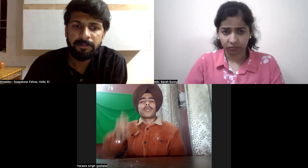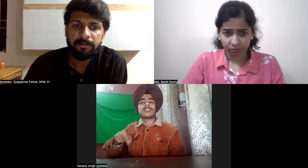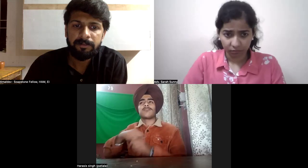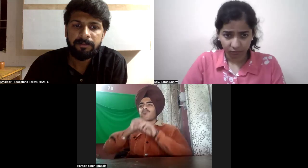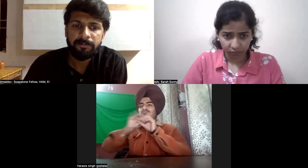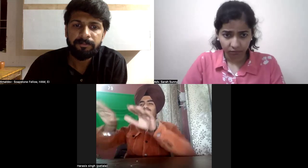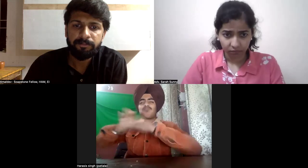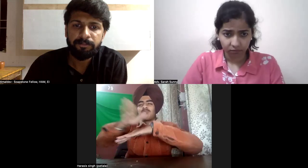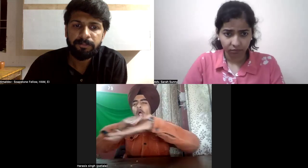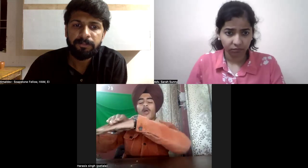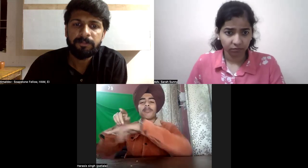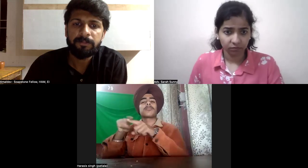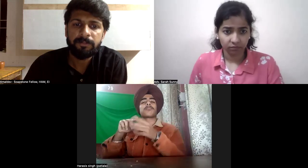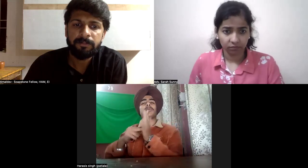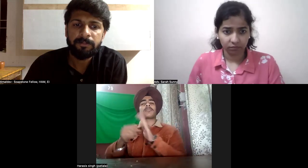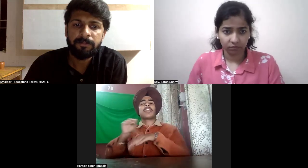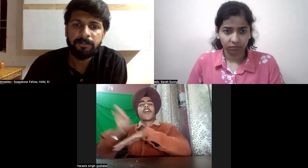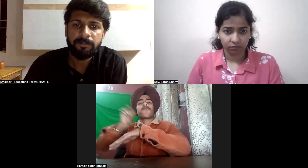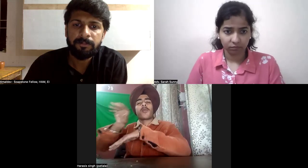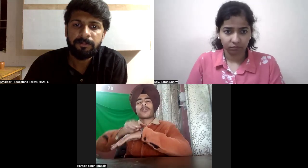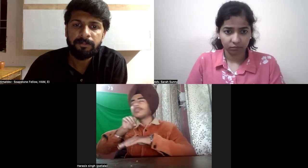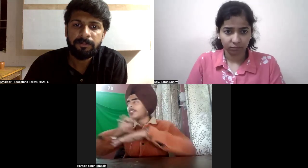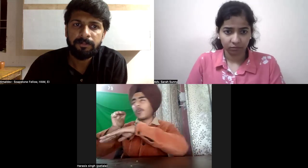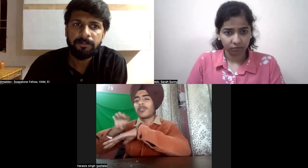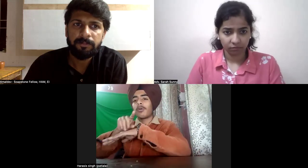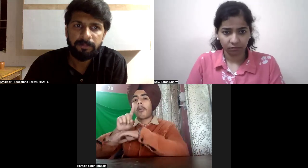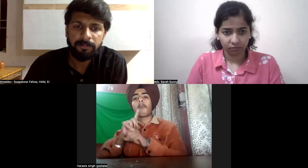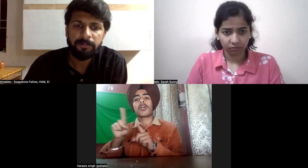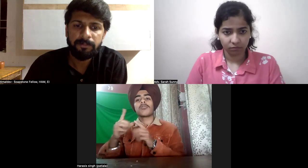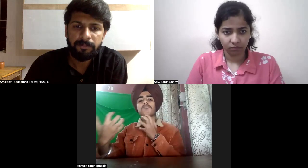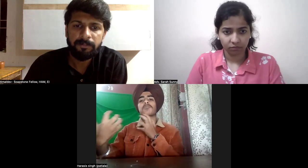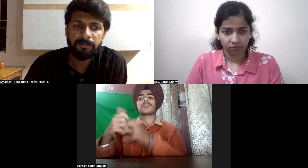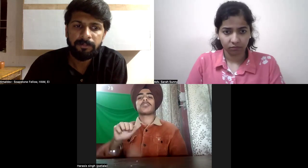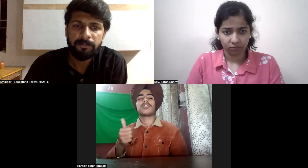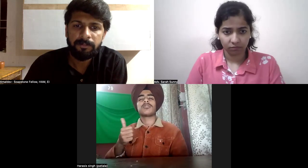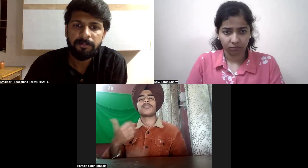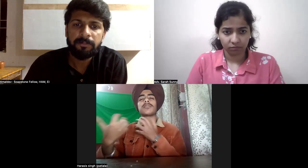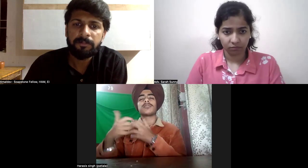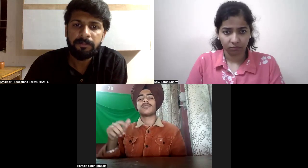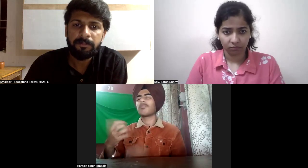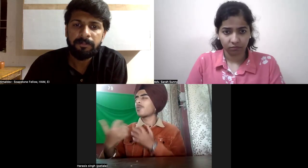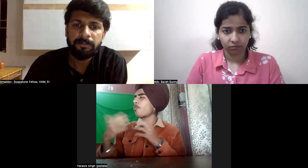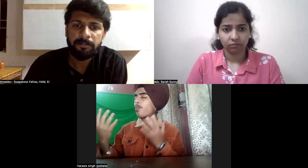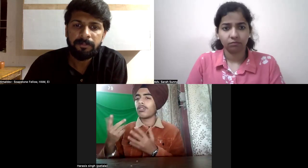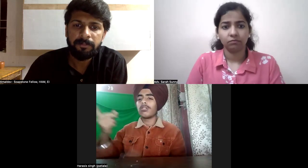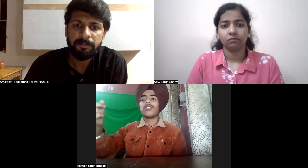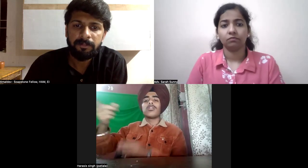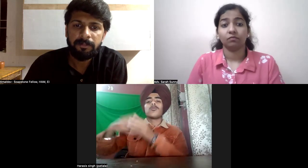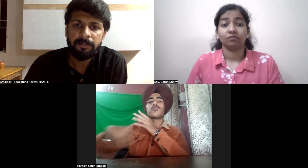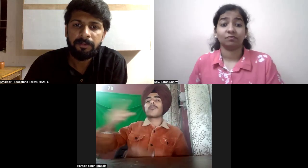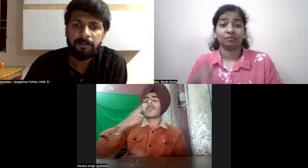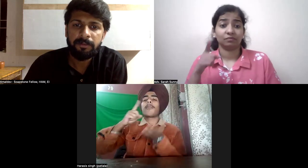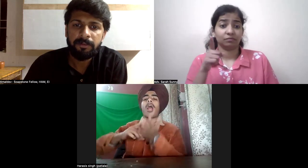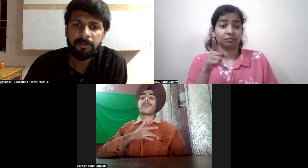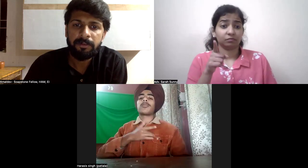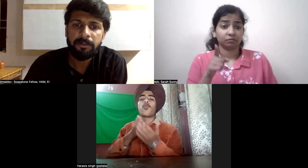I'm, aware, I have a lot of awareness. So I keep spreading that awareness but that's not